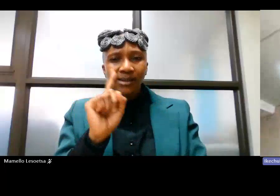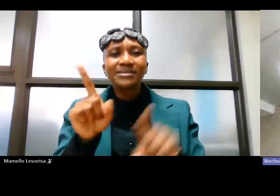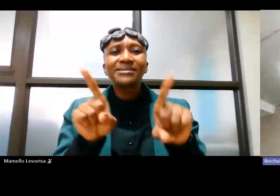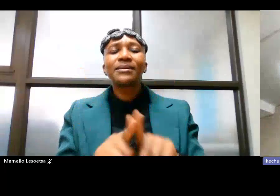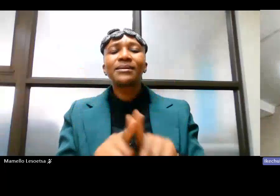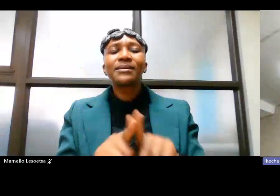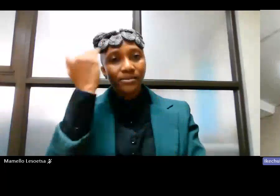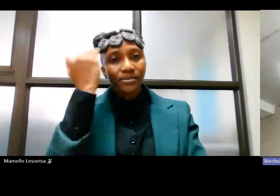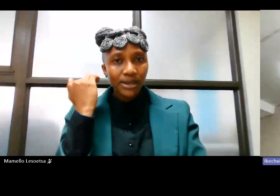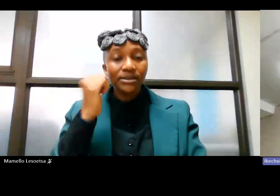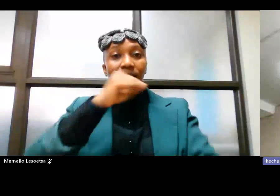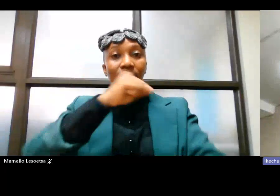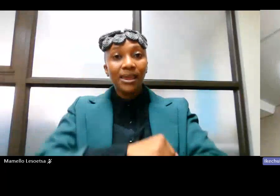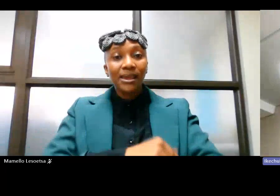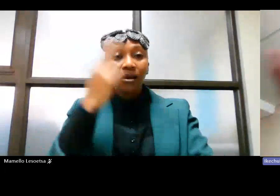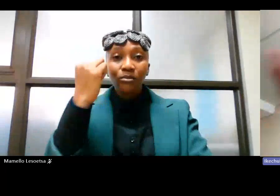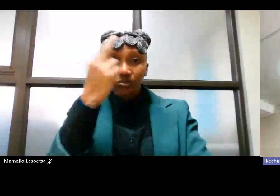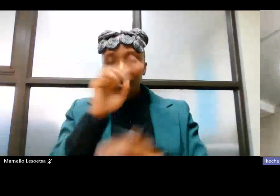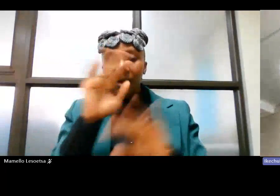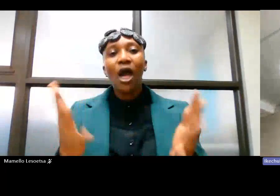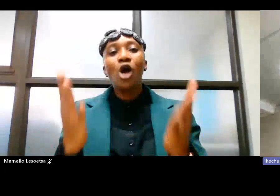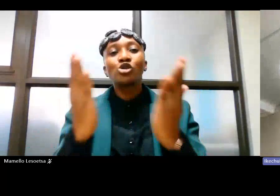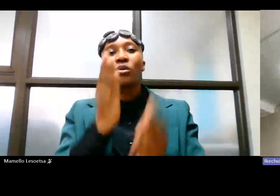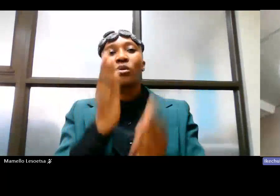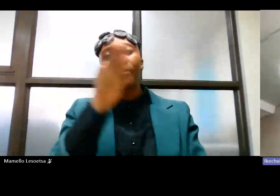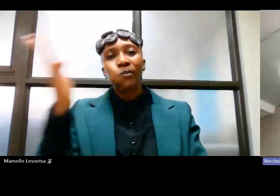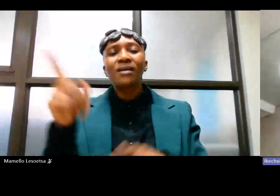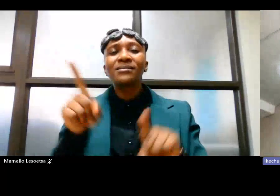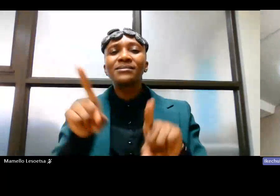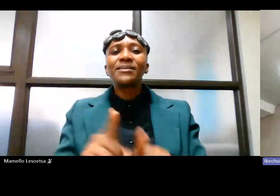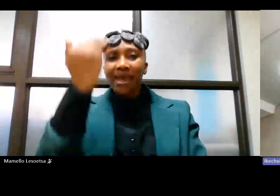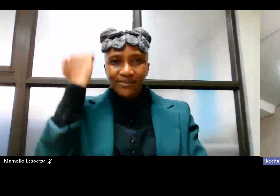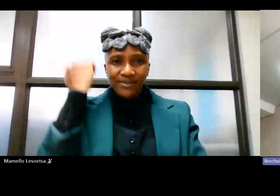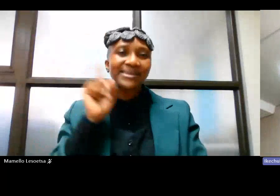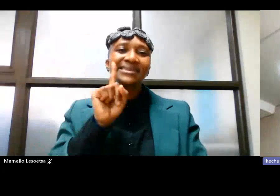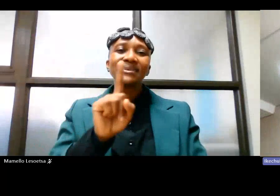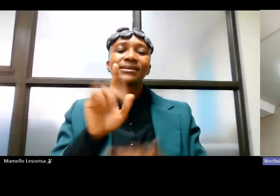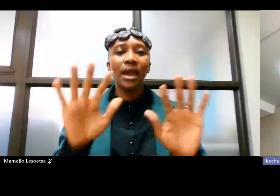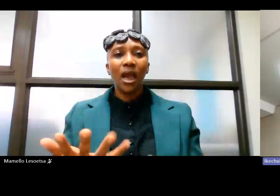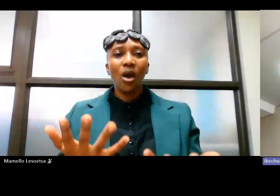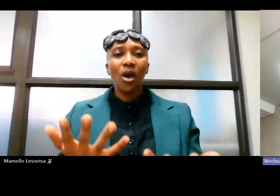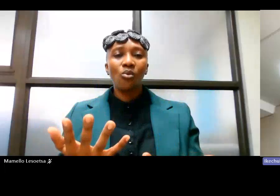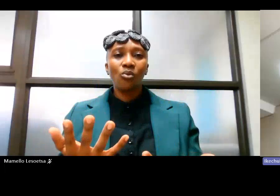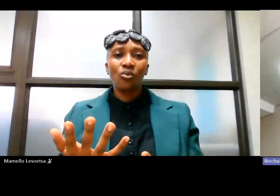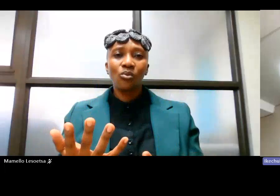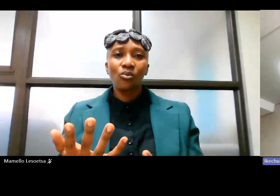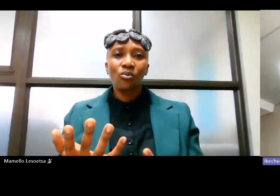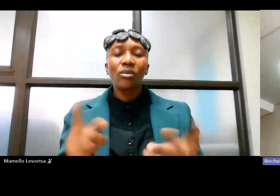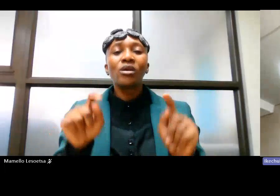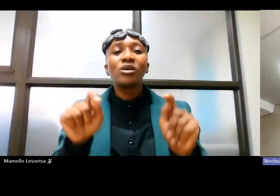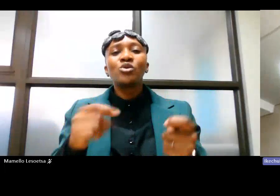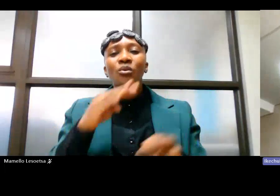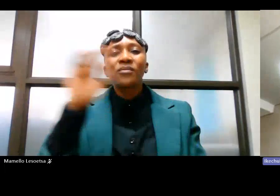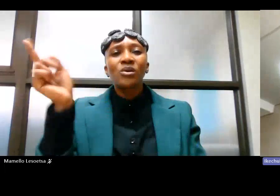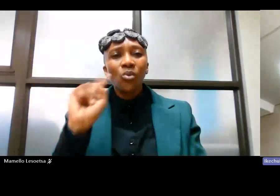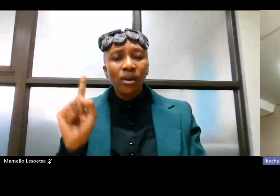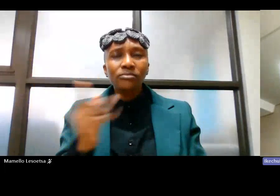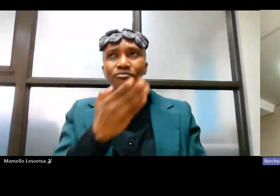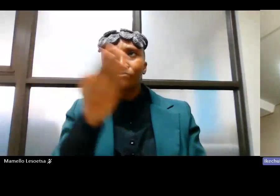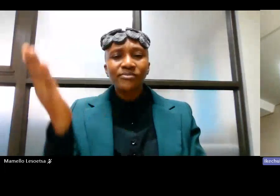experience of the learner with visual impairment in school, and then what is the experience of the teachers, So it particularly hones in on